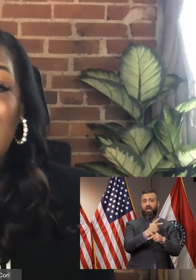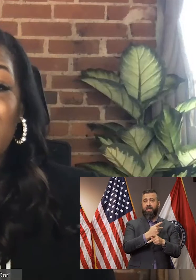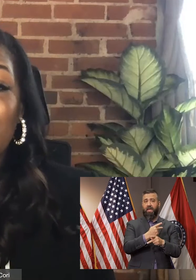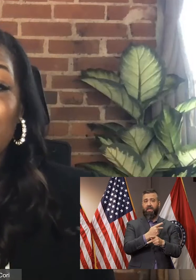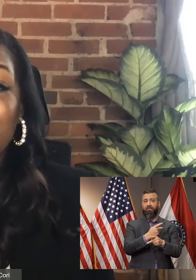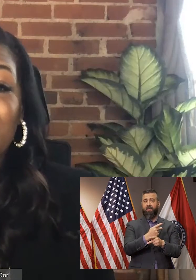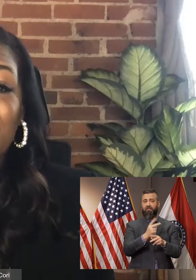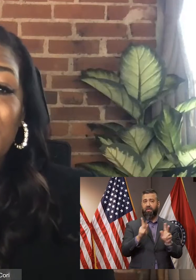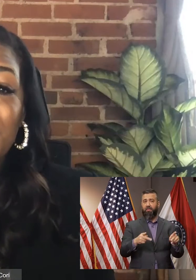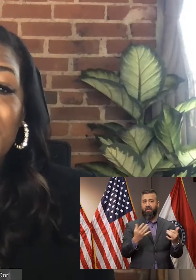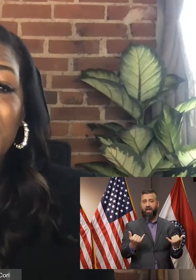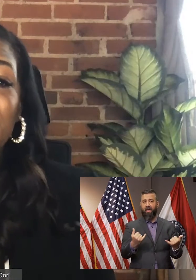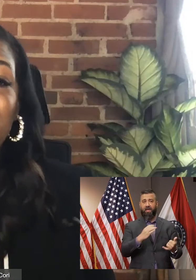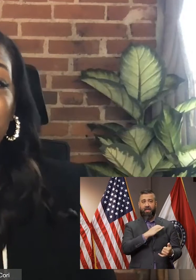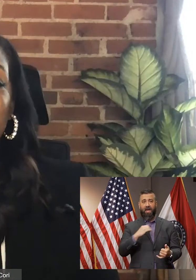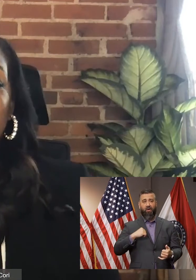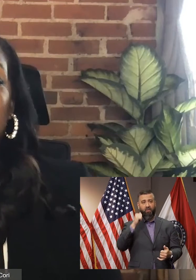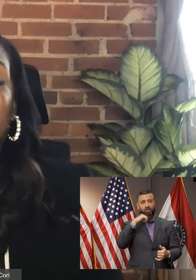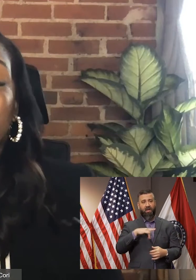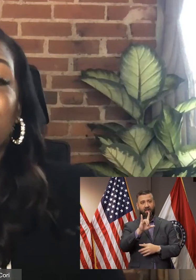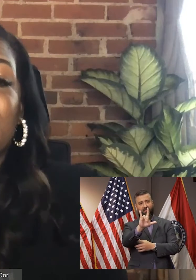you. Thank you.